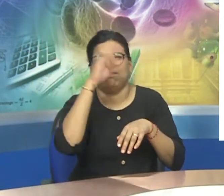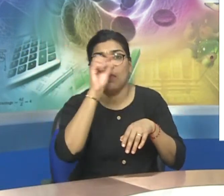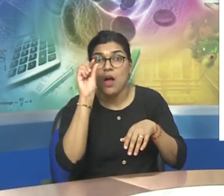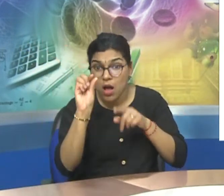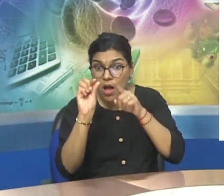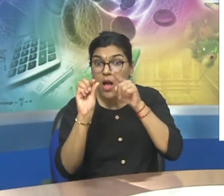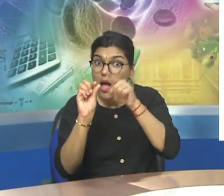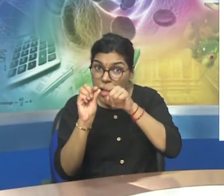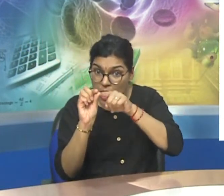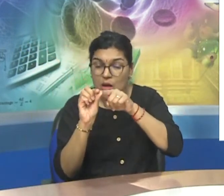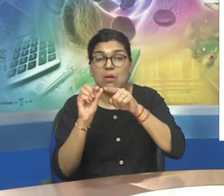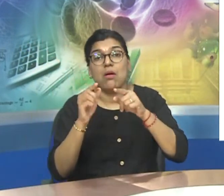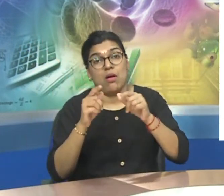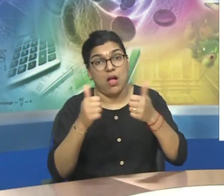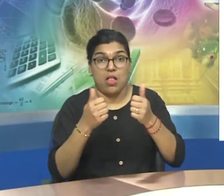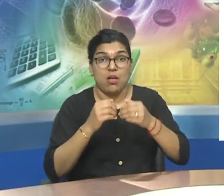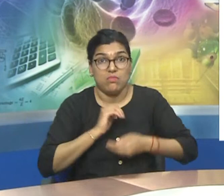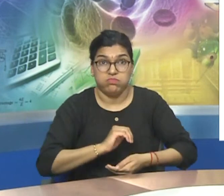So all these insects,